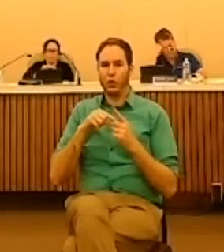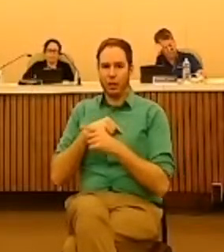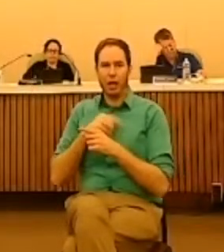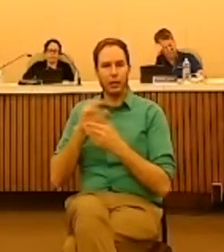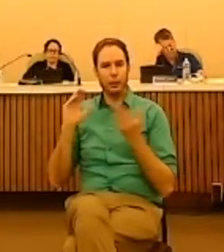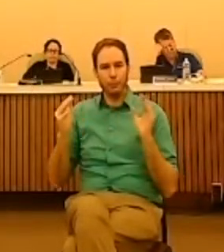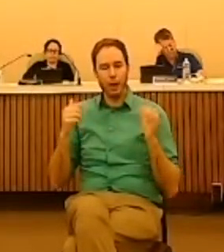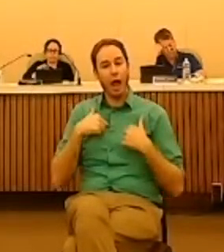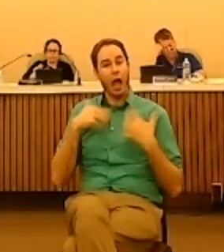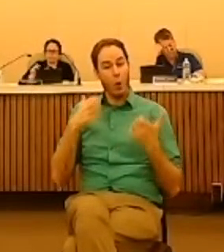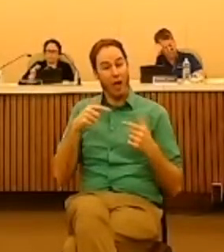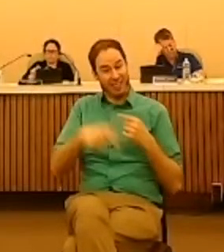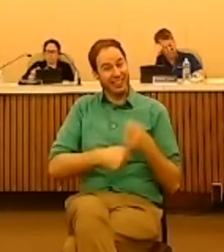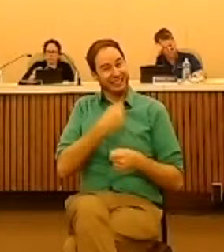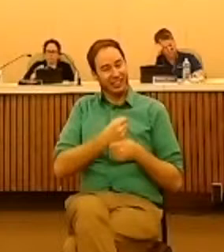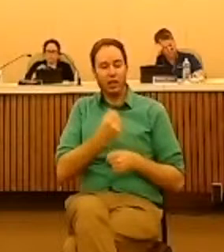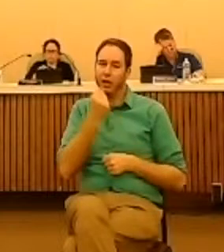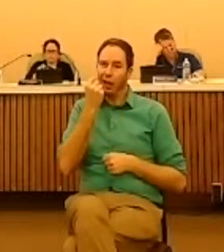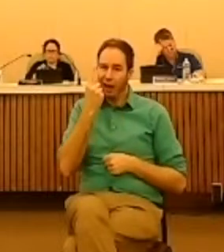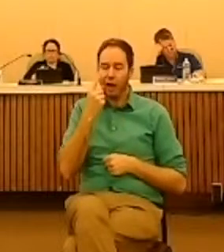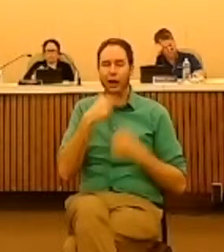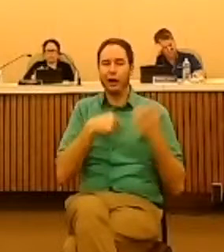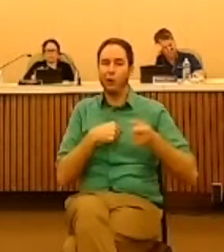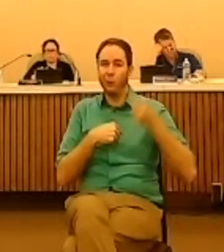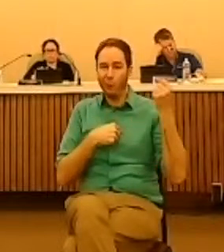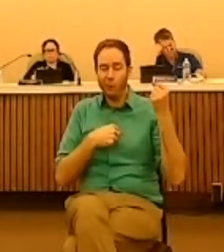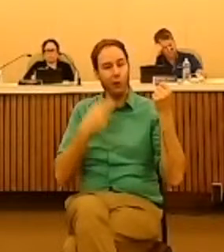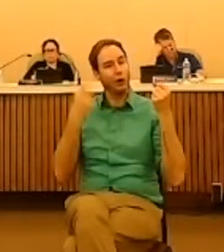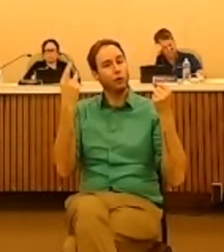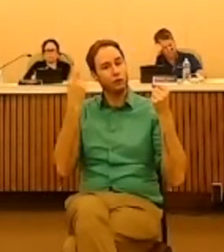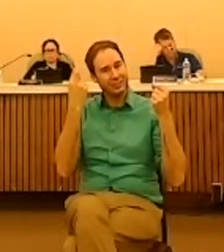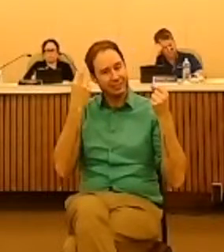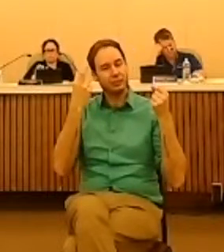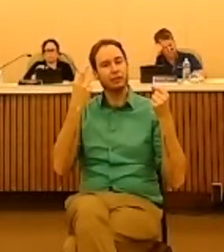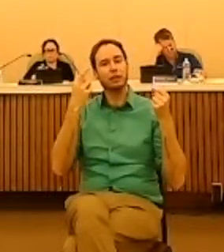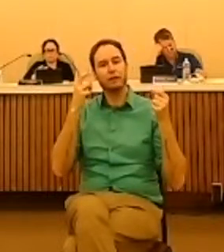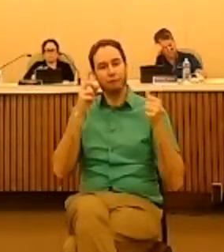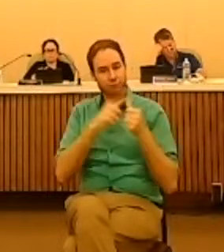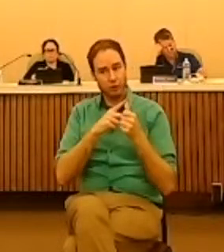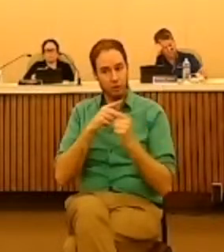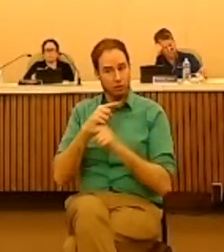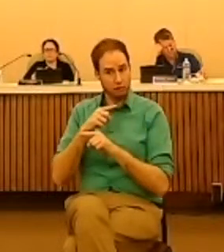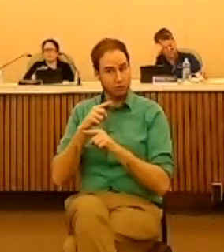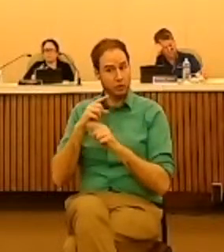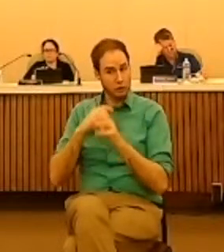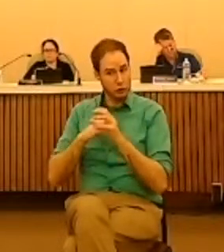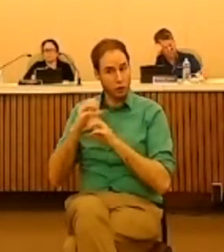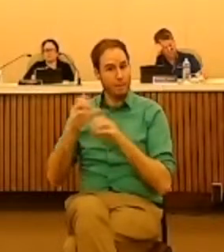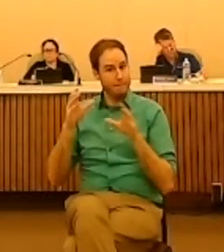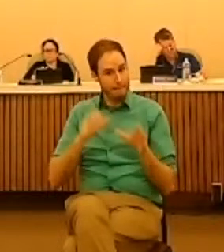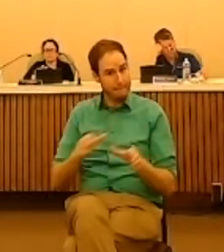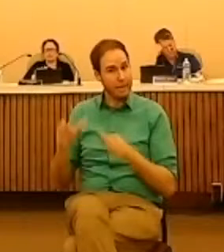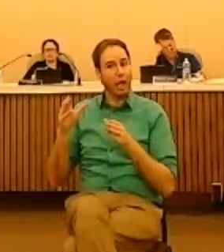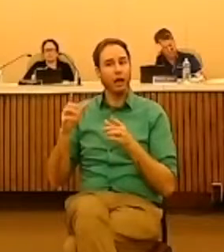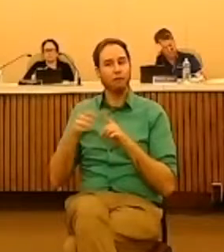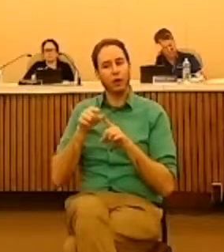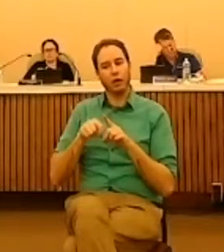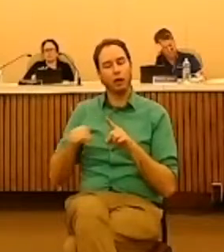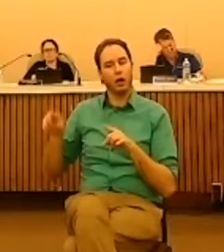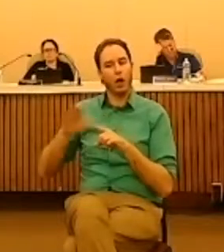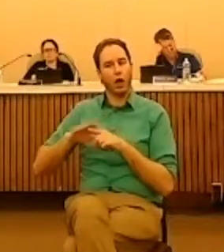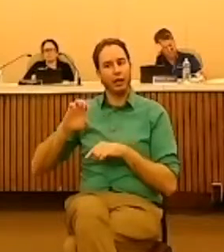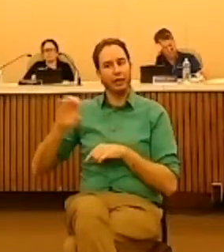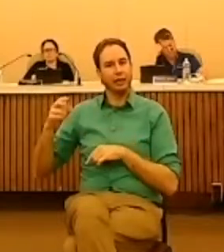want to do it this year, but we had to hold off to see what was going to happen with the construction road coming in off of East